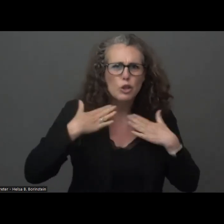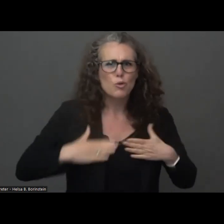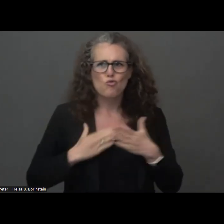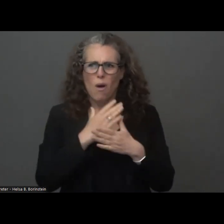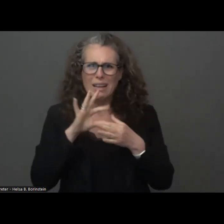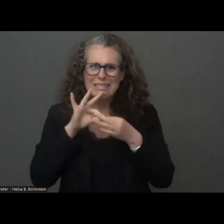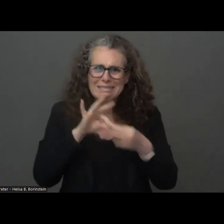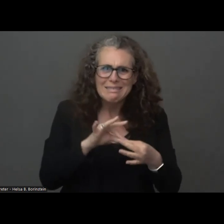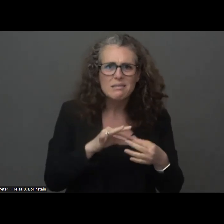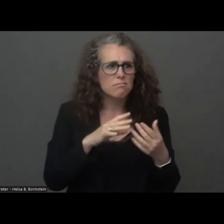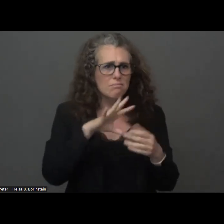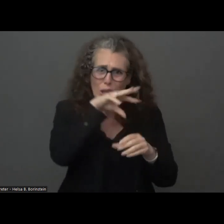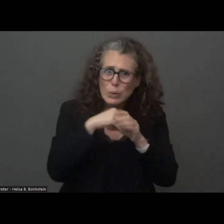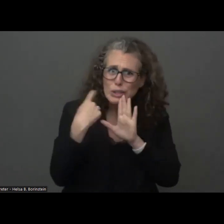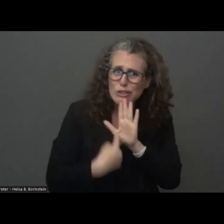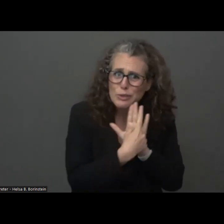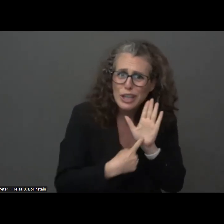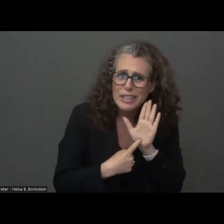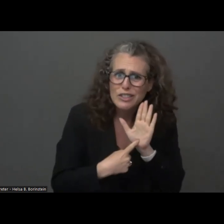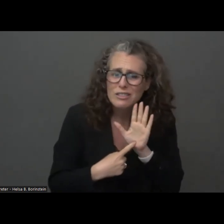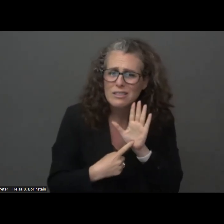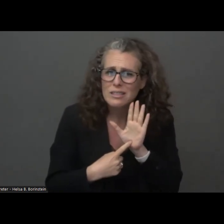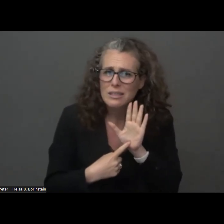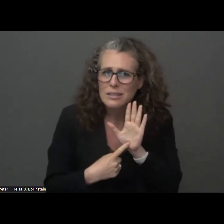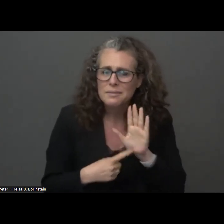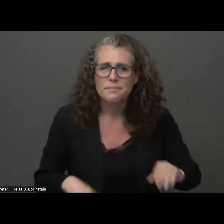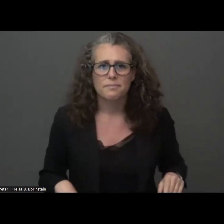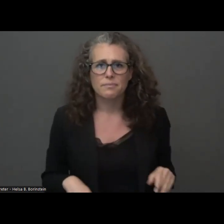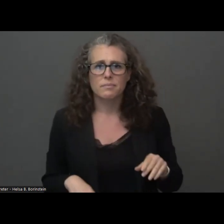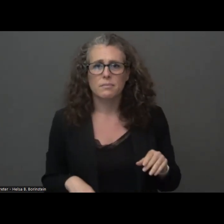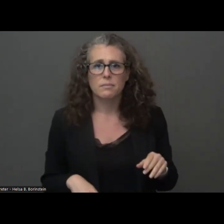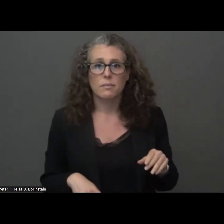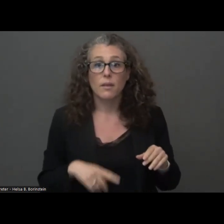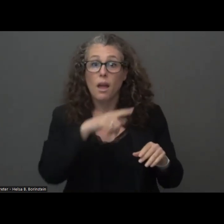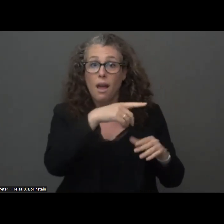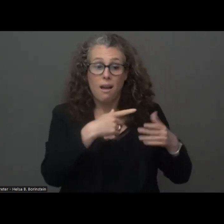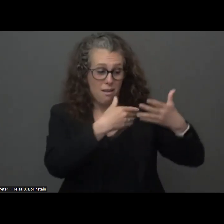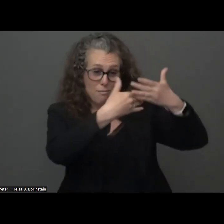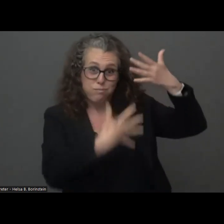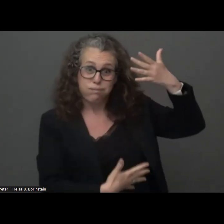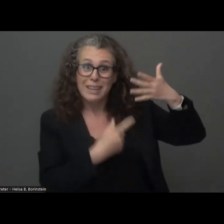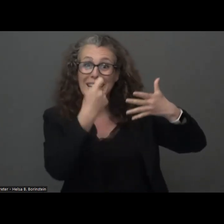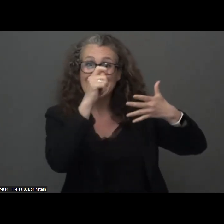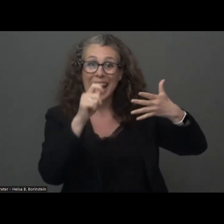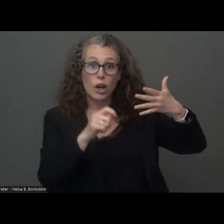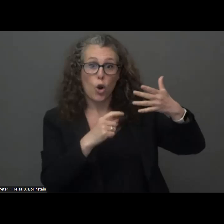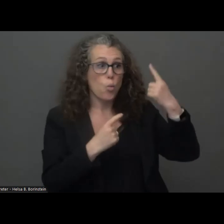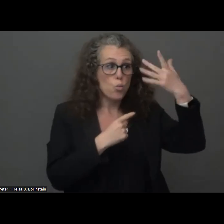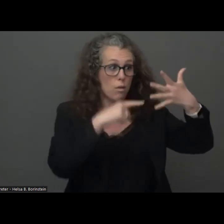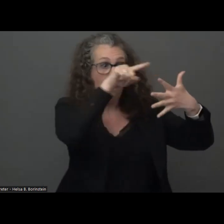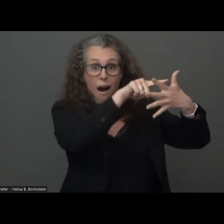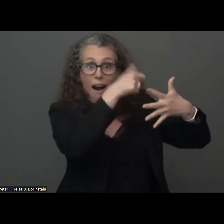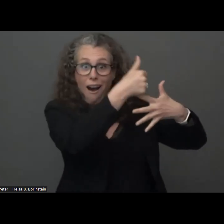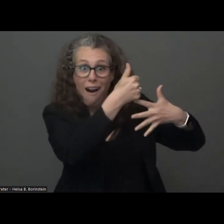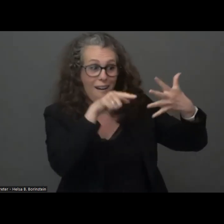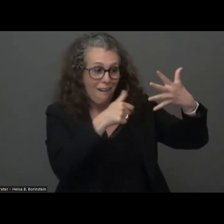discrimination. And you can see that not one indicator can influence change independently without the others, from leadership to